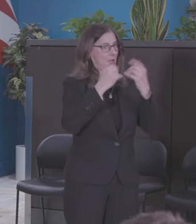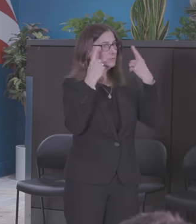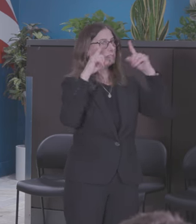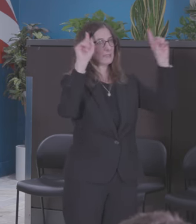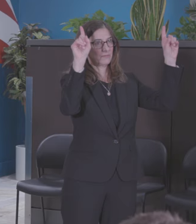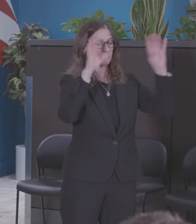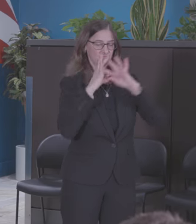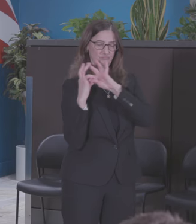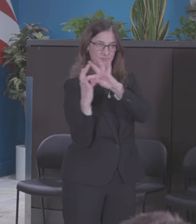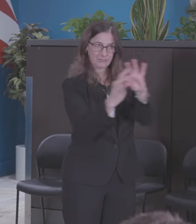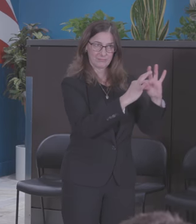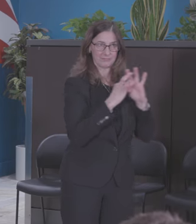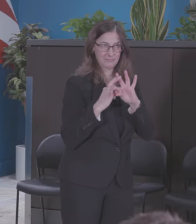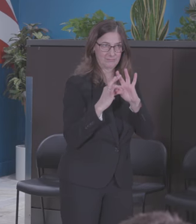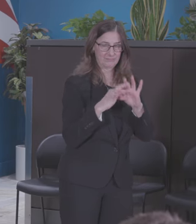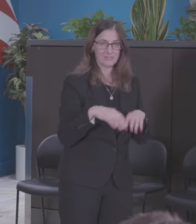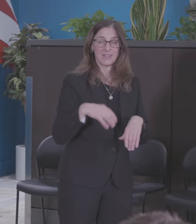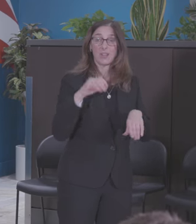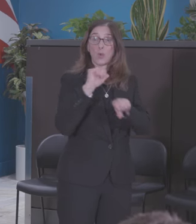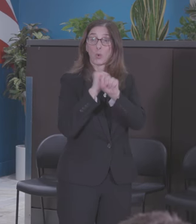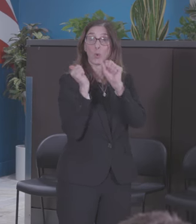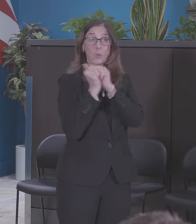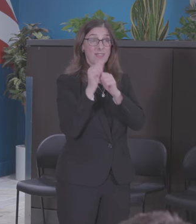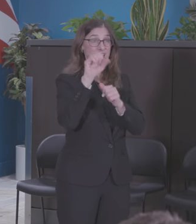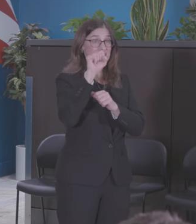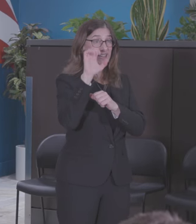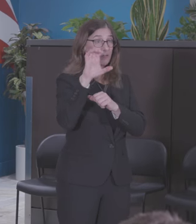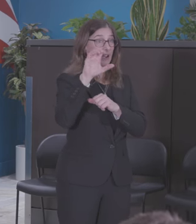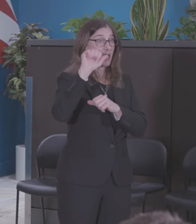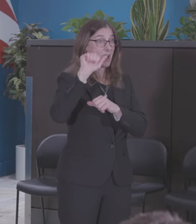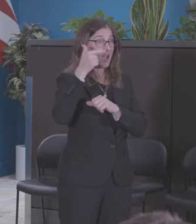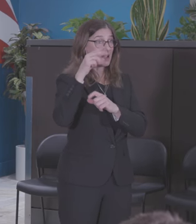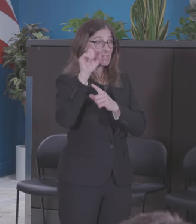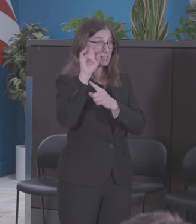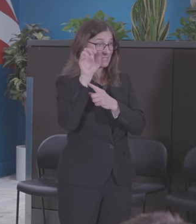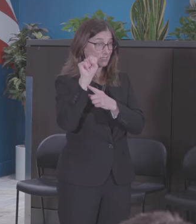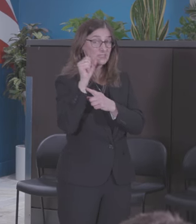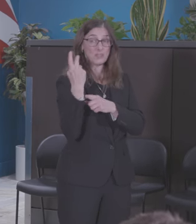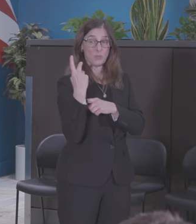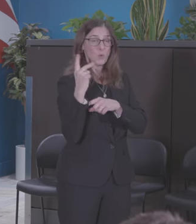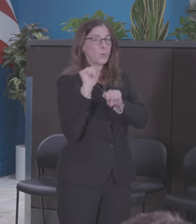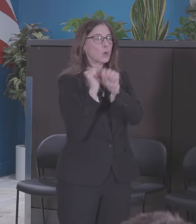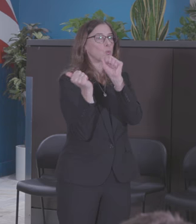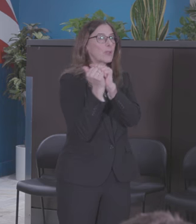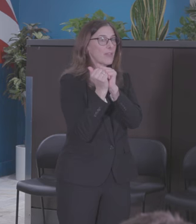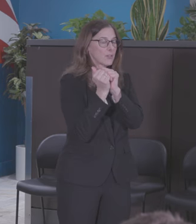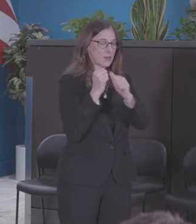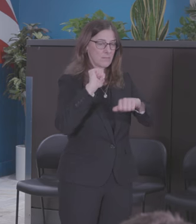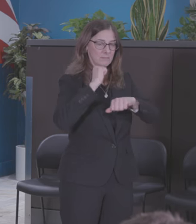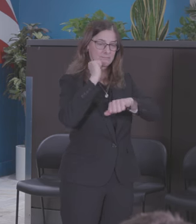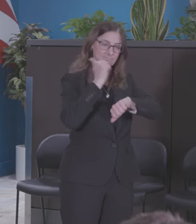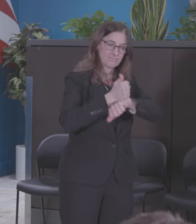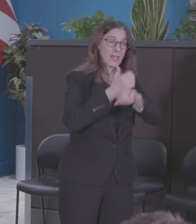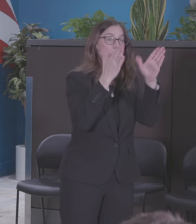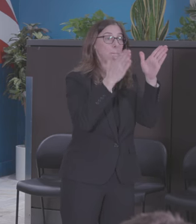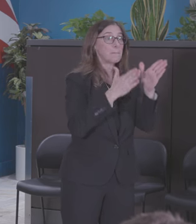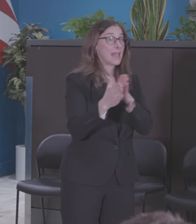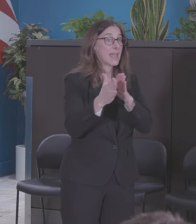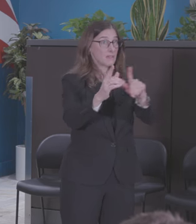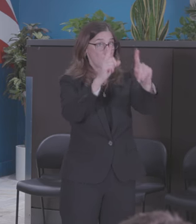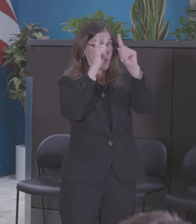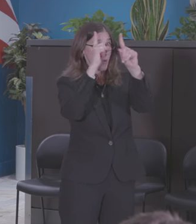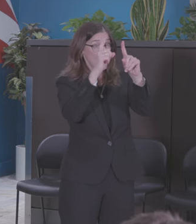So alongside Secretary Augustus, we've put forth a plan to get us to functional zero, effectively ending veterans'